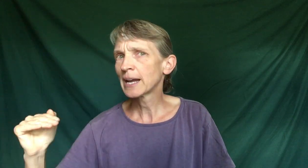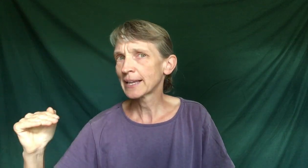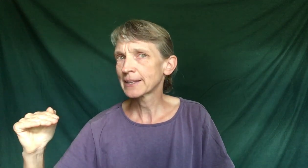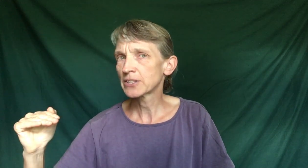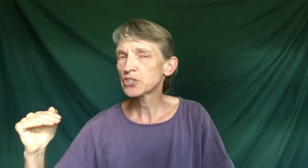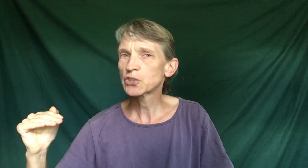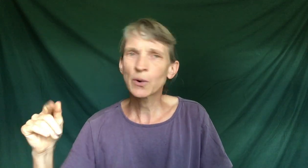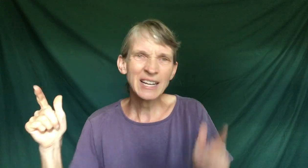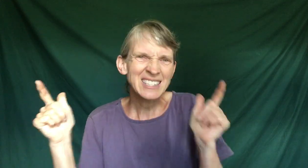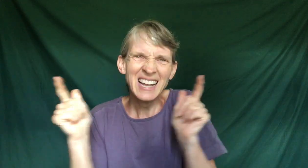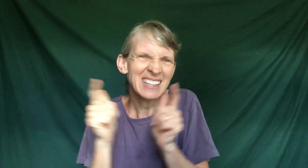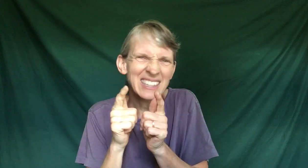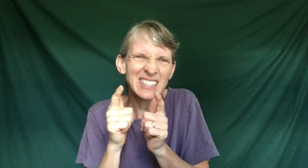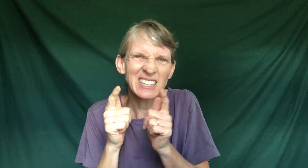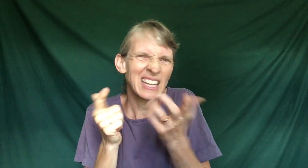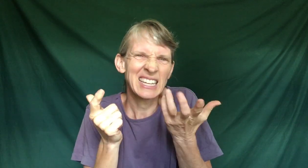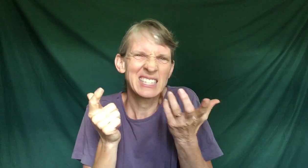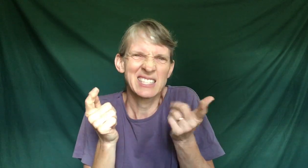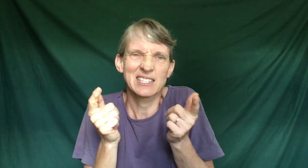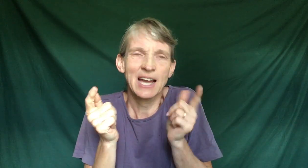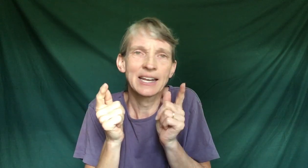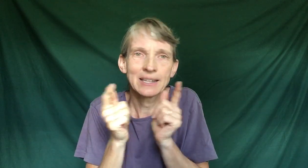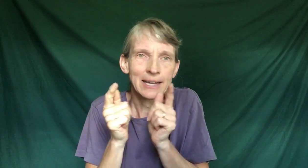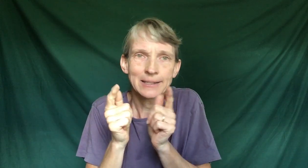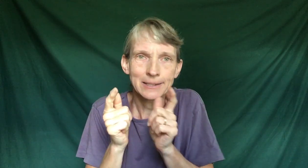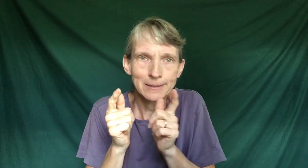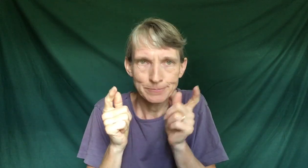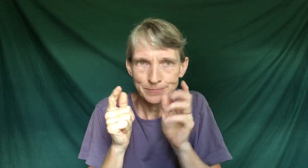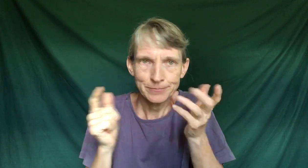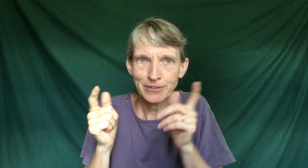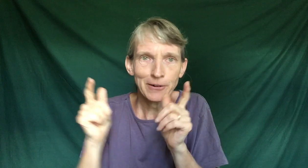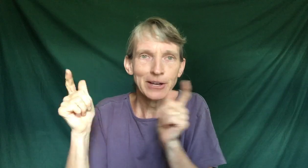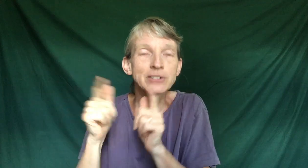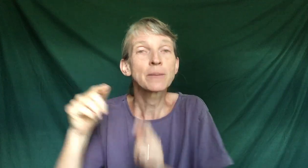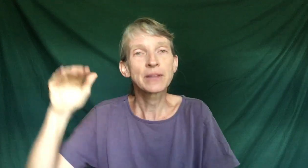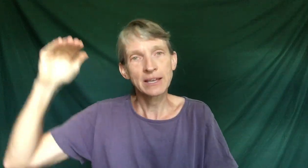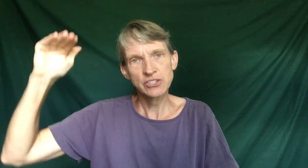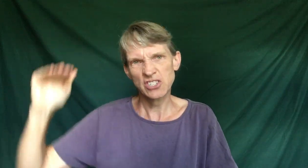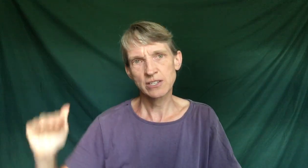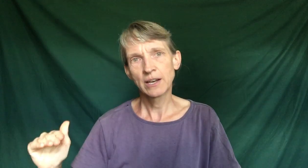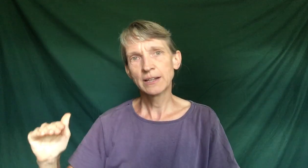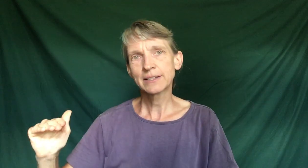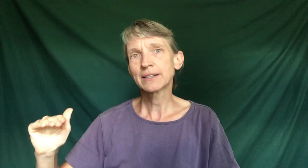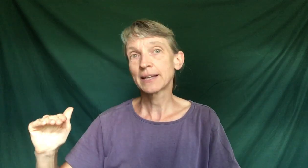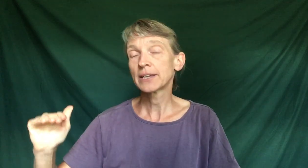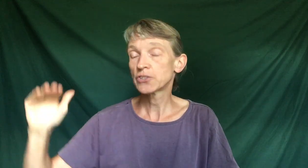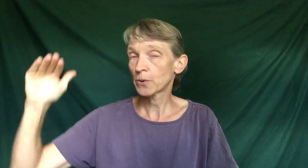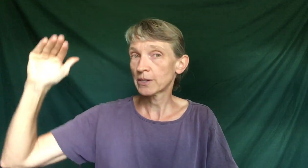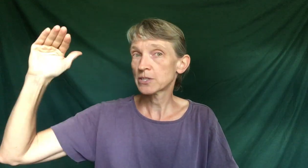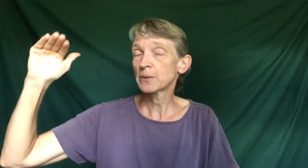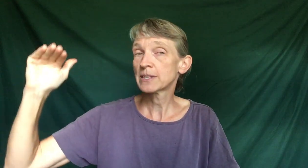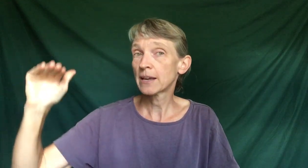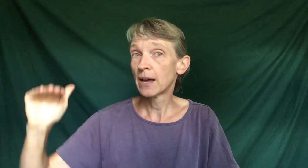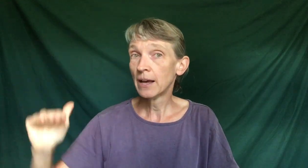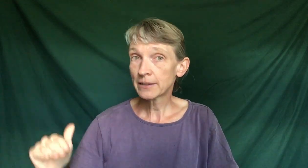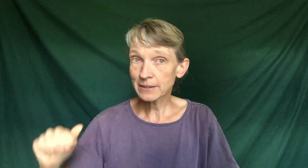like that's short. He's not like little, like he's tiny, like a little fairy or something. He's just little, like he's short. So we say the